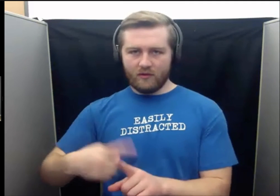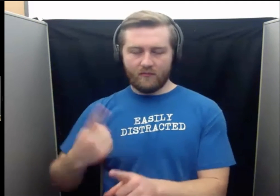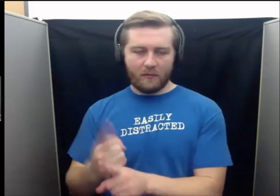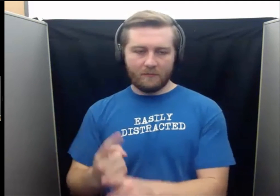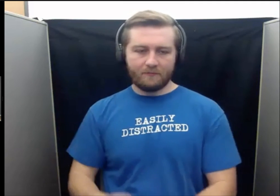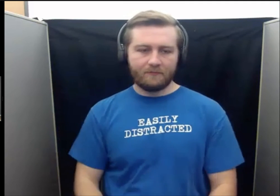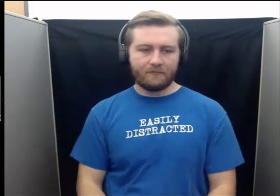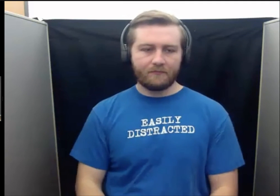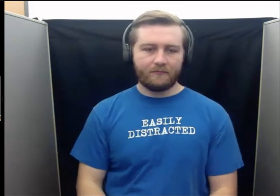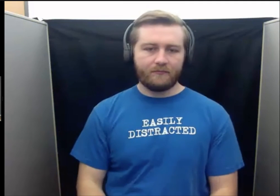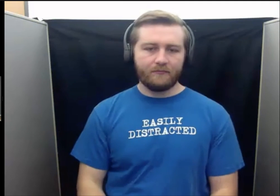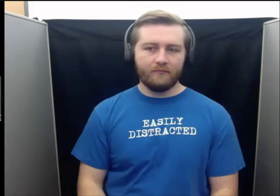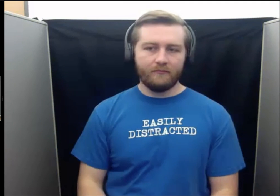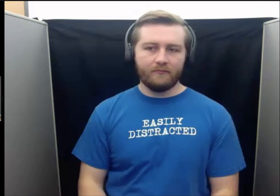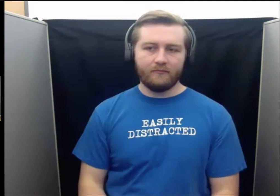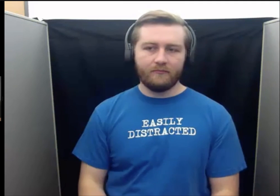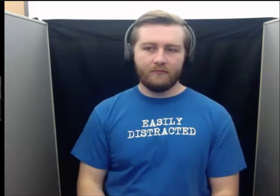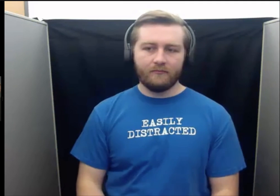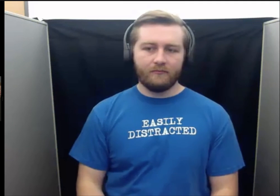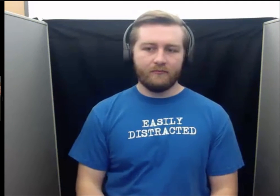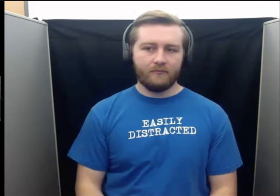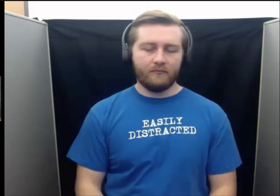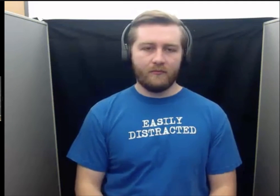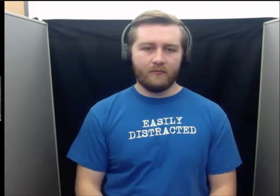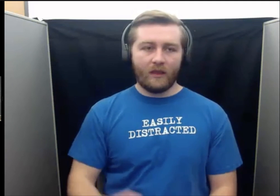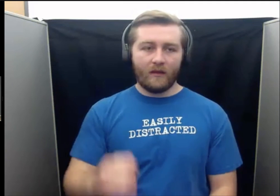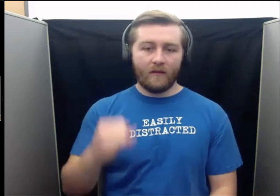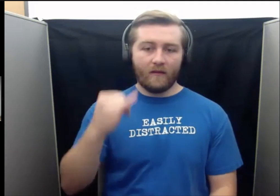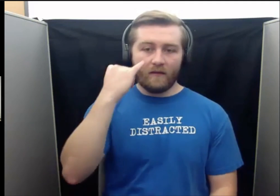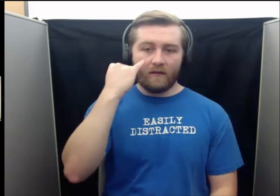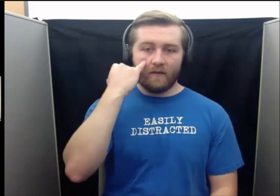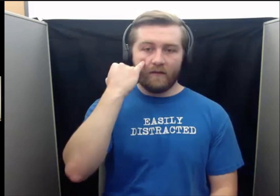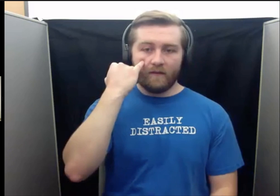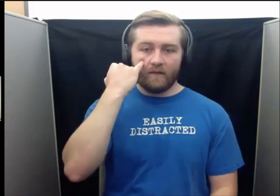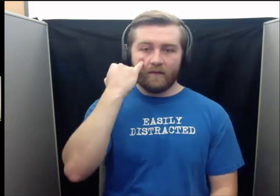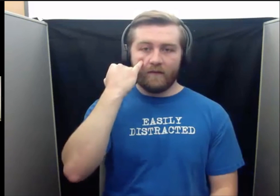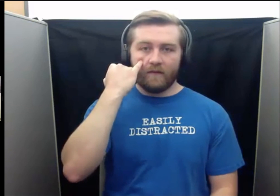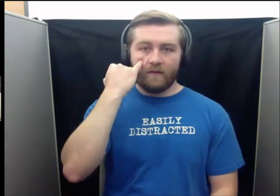or you have dew occur and it drops below freezing, 0 degrees Celsius or 32